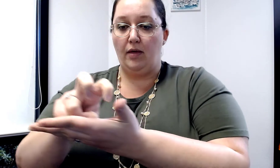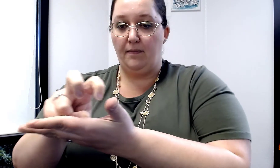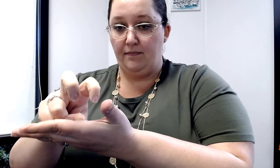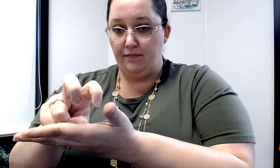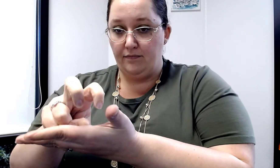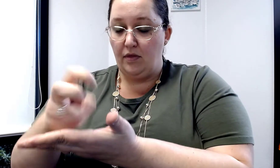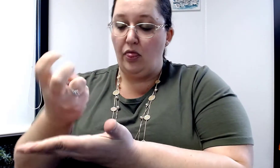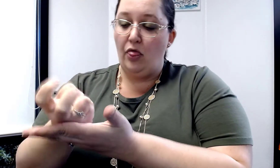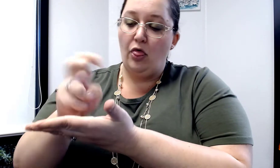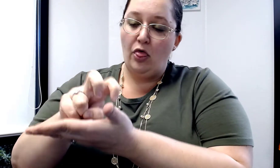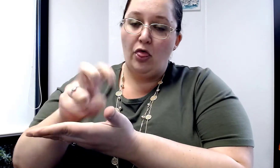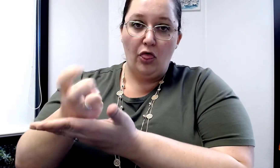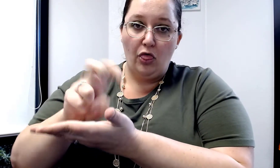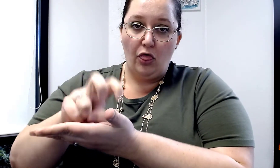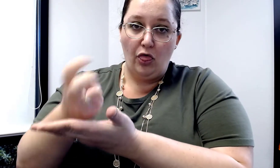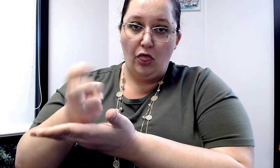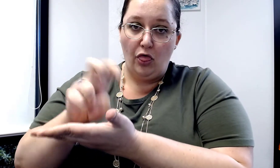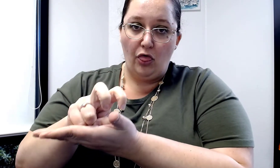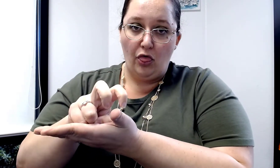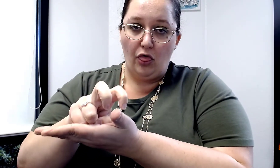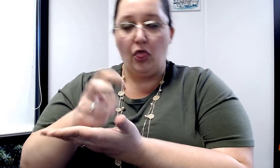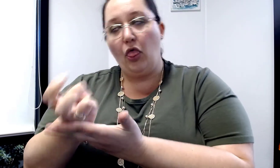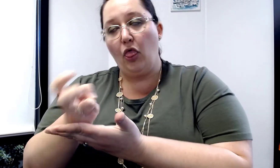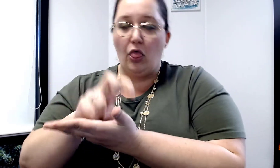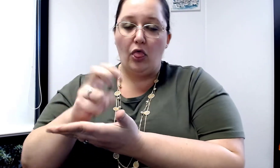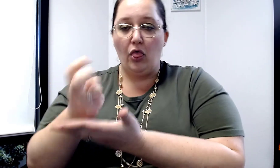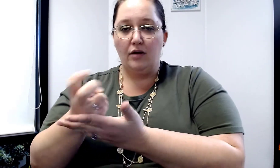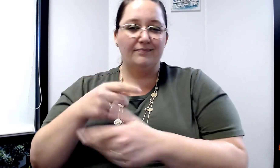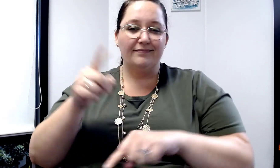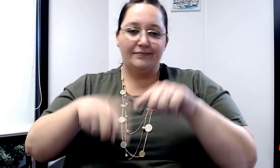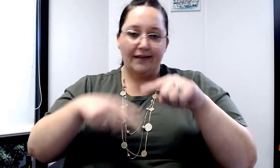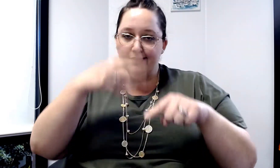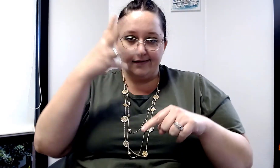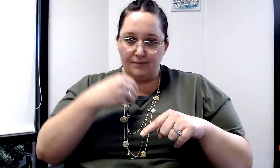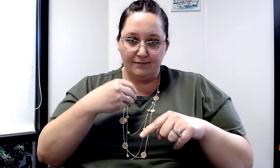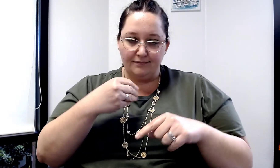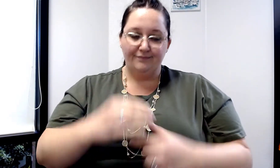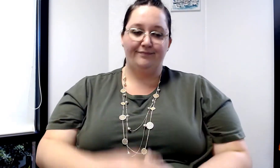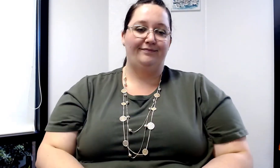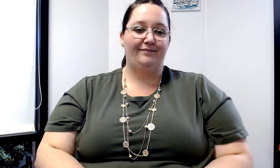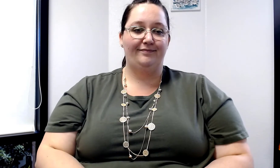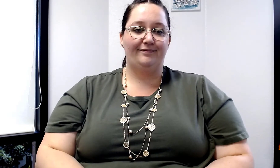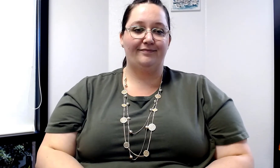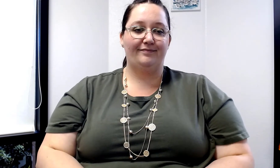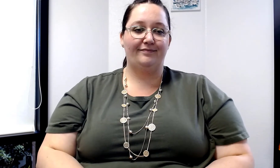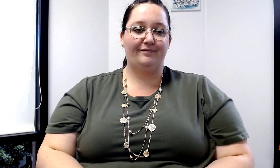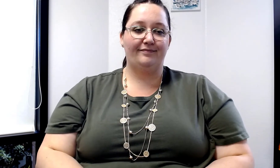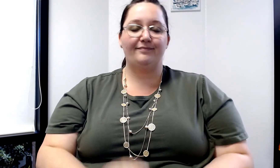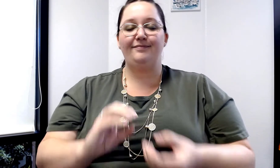Roll around or toss and turn. Flip up and down. TH mouth morpheme. Something like you can't sleep.